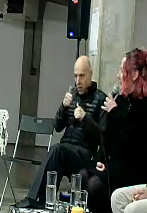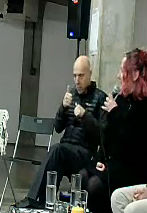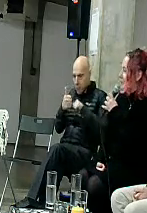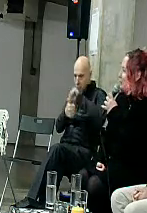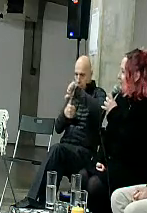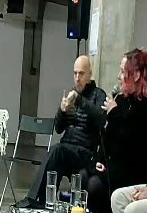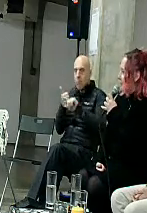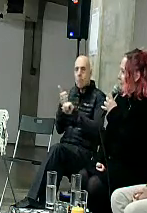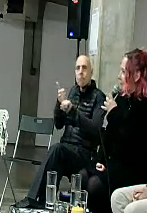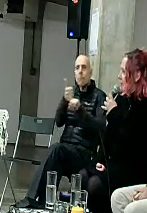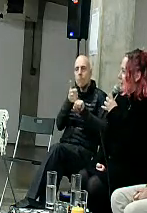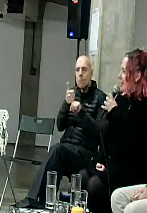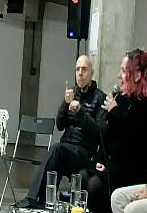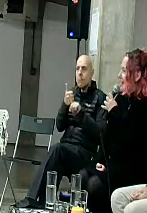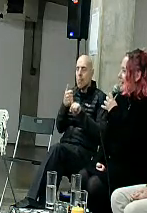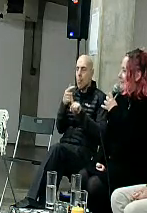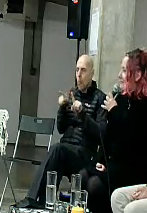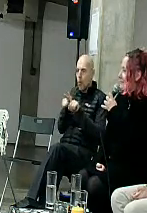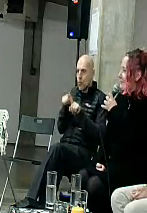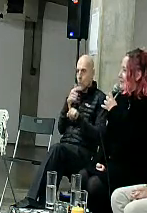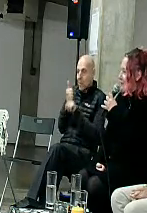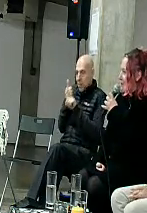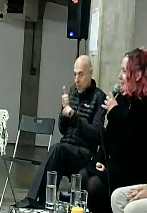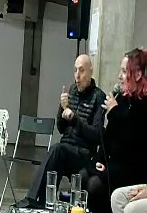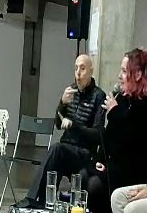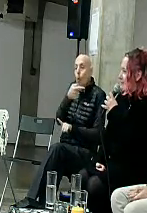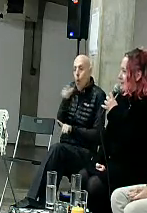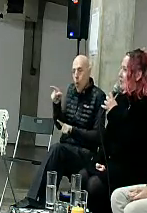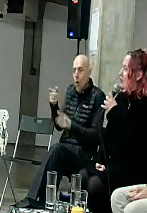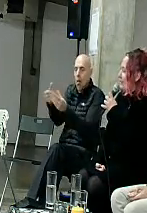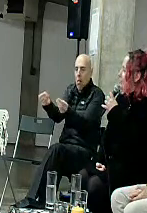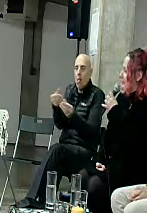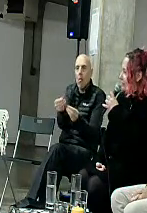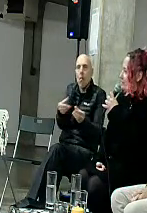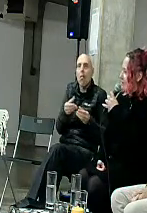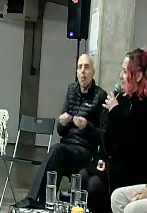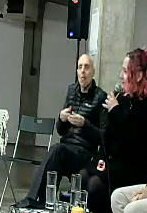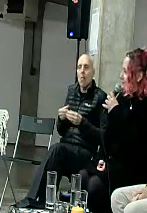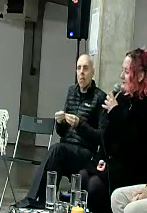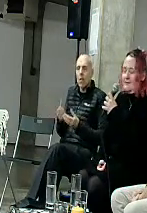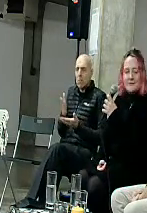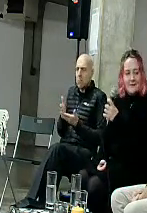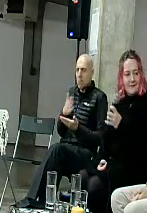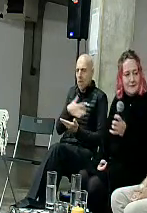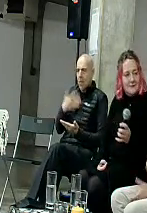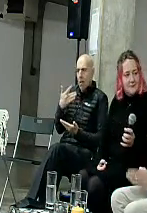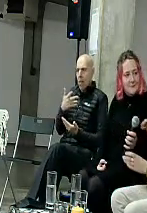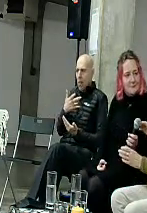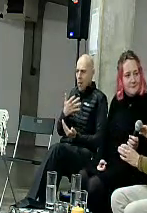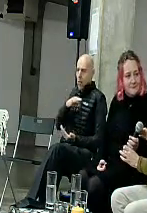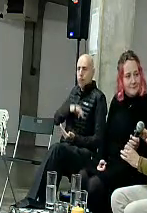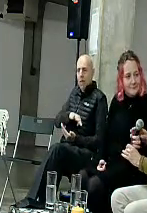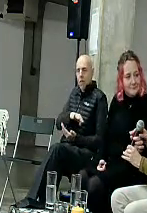fight for all of them. And to do so is a great privilege.